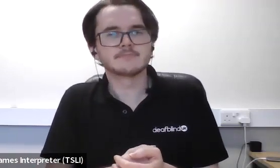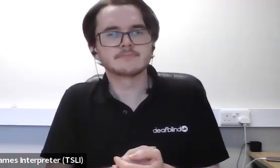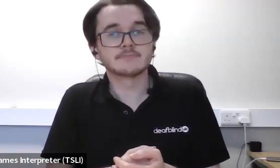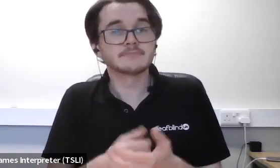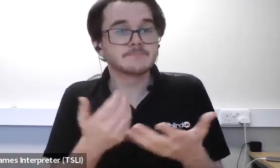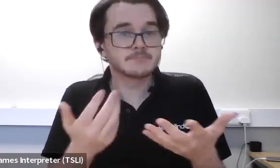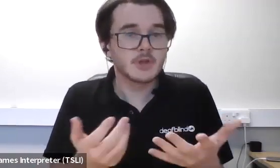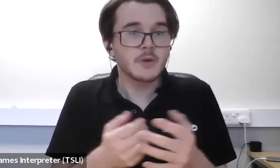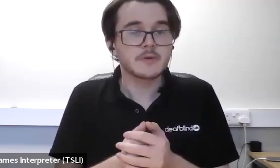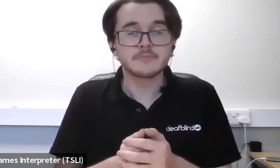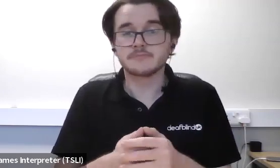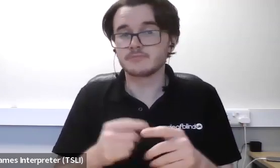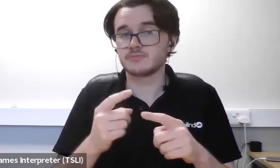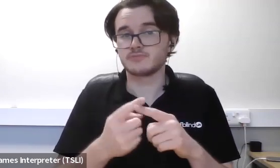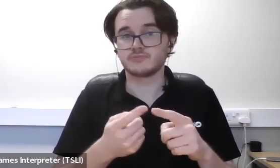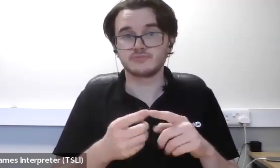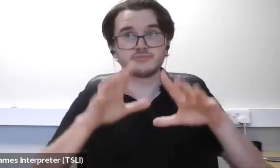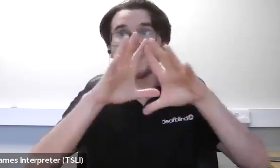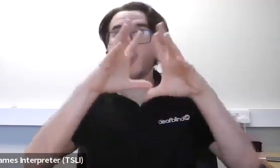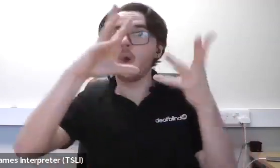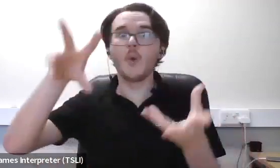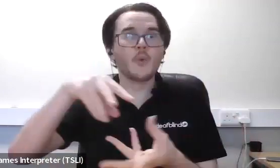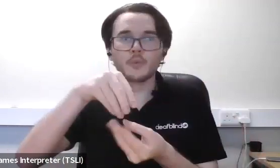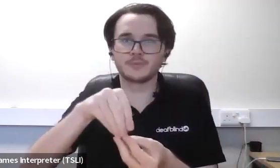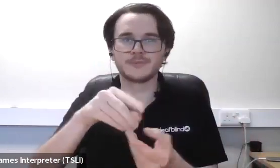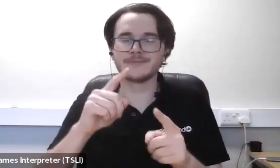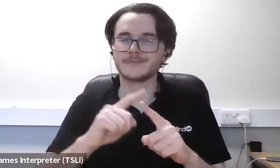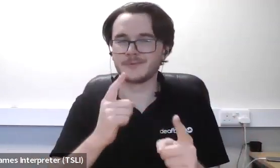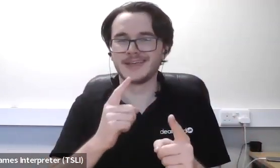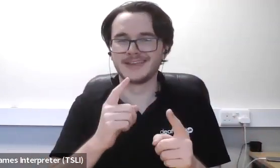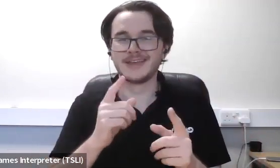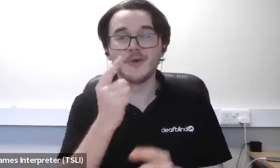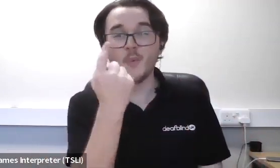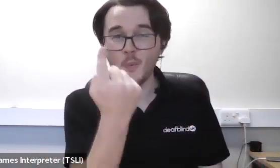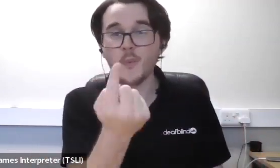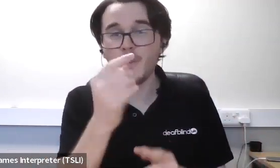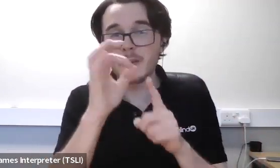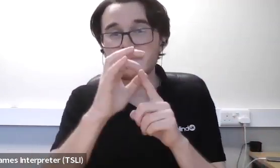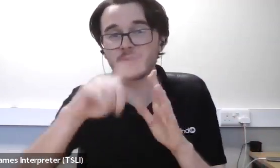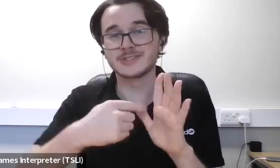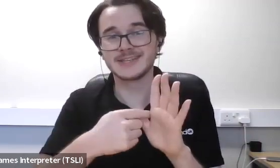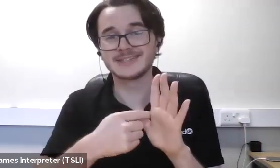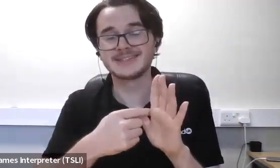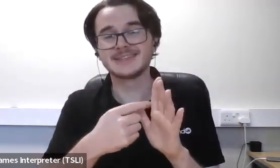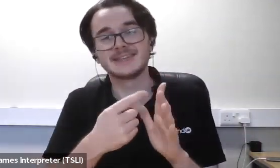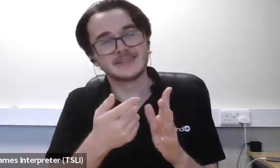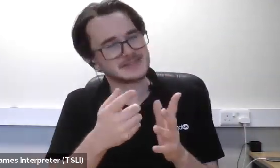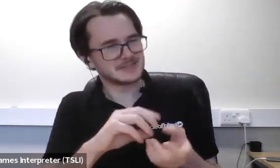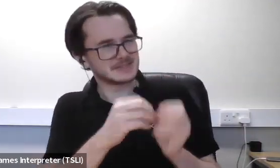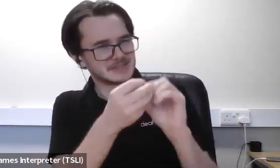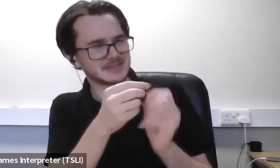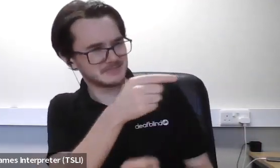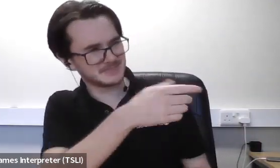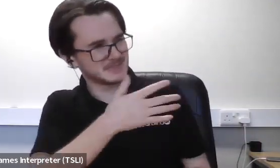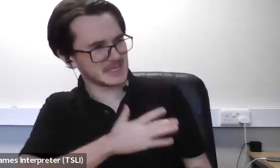So that a brief outline, that's a brief outline of just one project that's designed to meet the needs